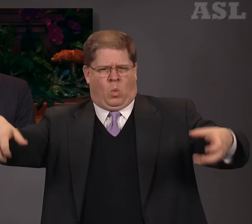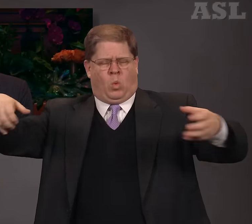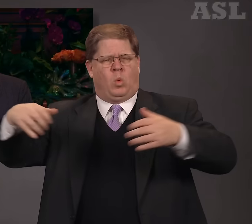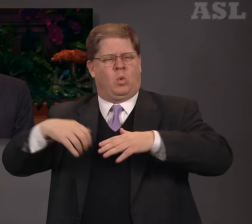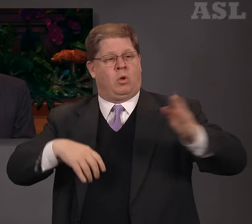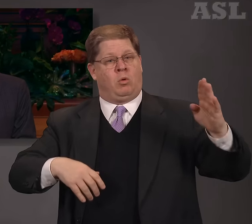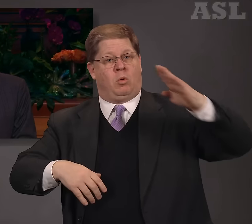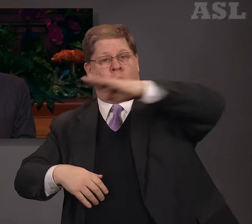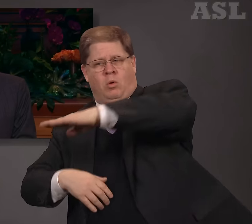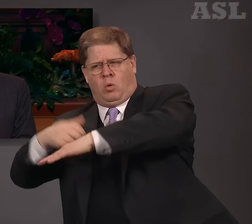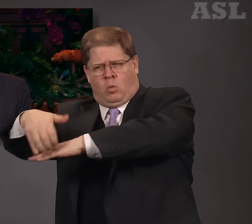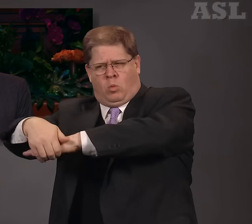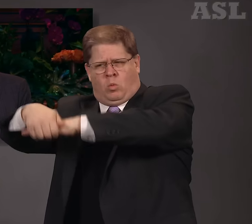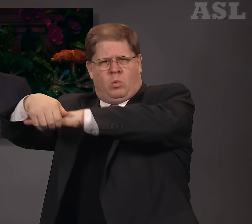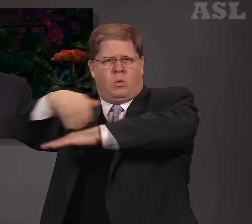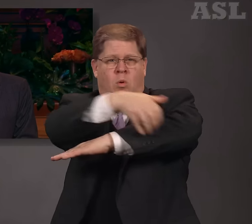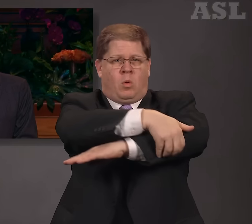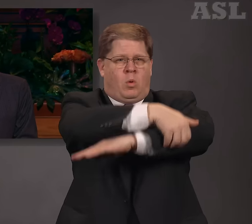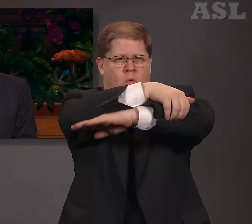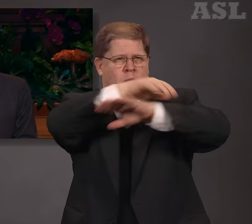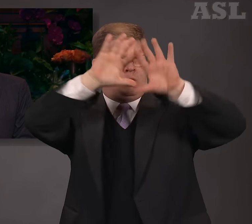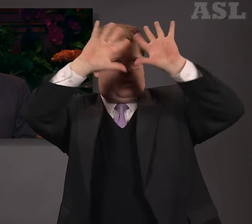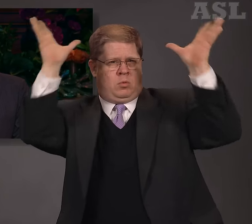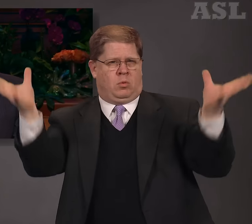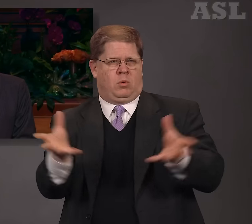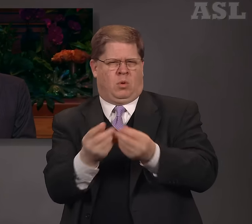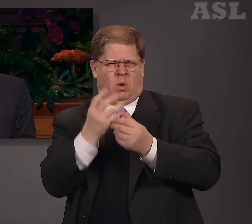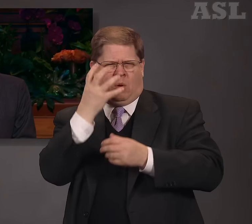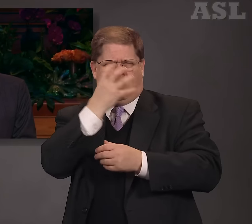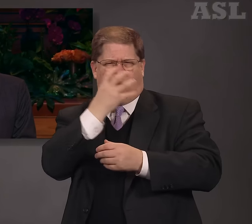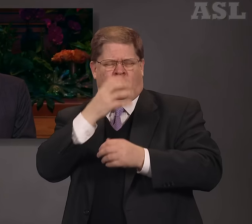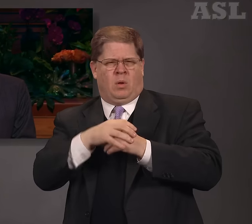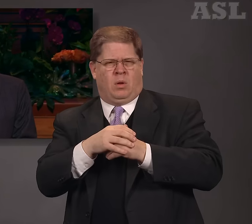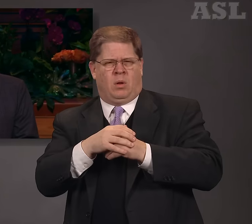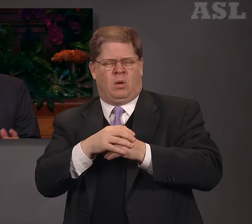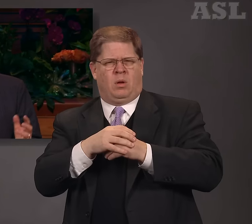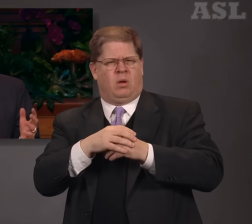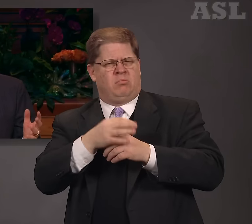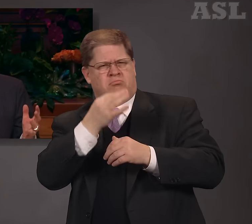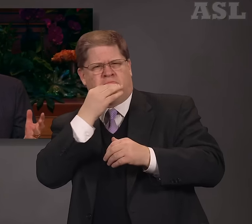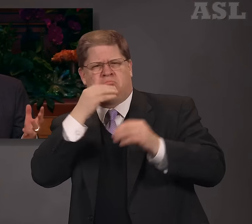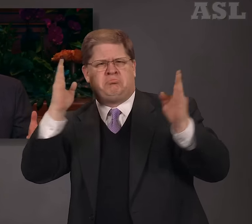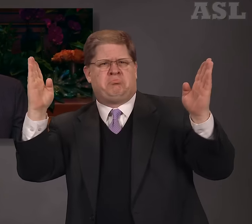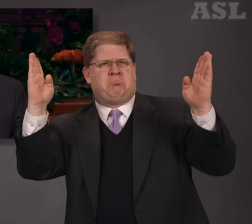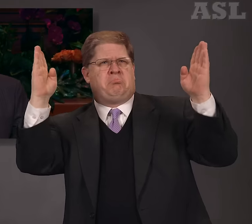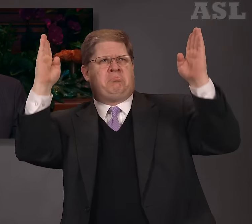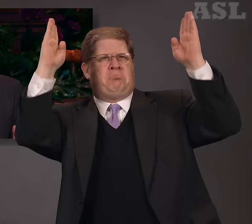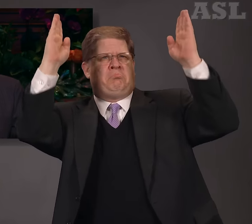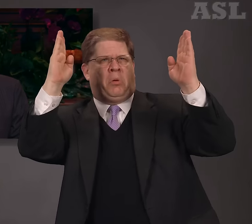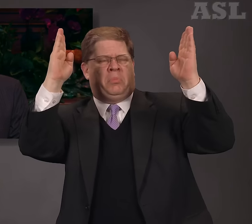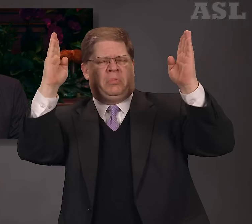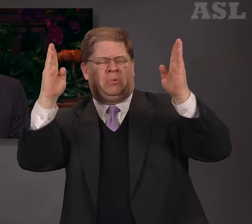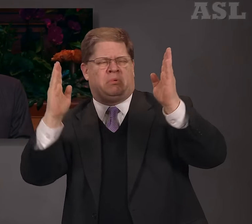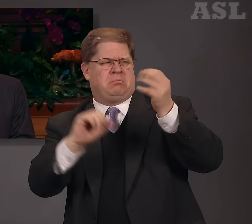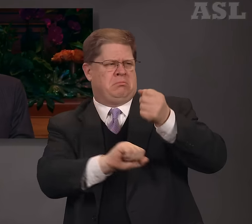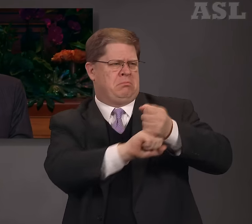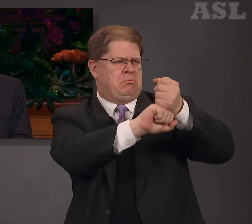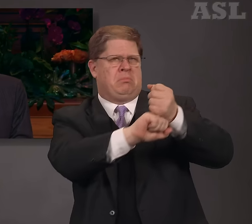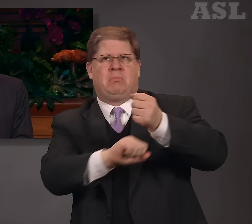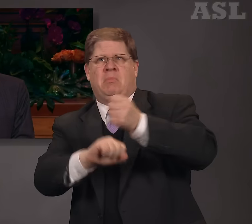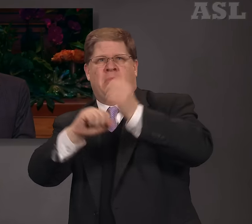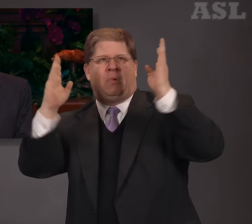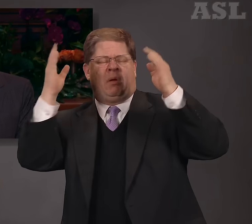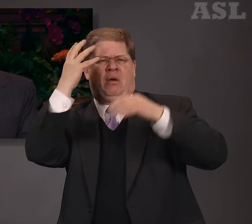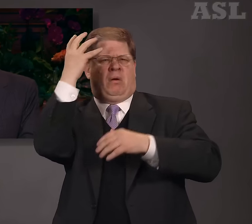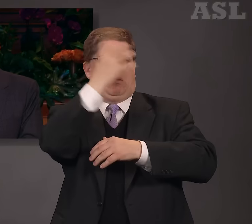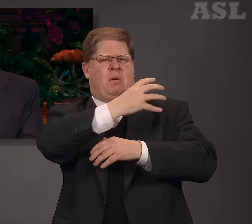cradle the roadway below. The extraordinary stabilizing capacity, the power of the tower, is the magic behind